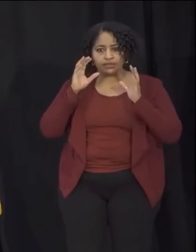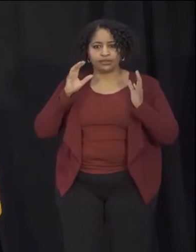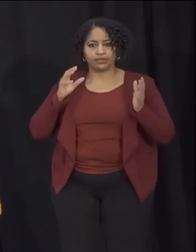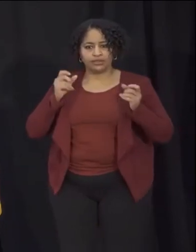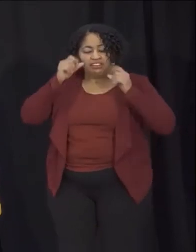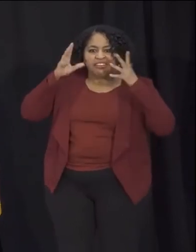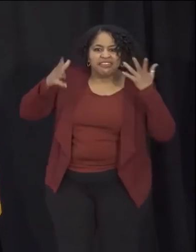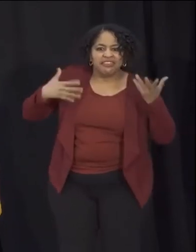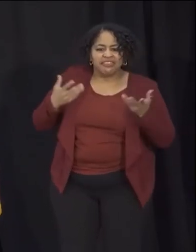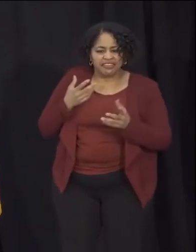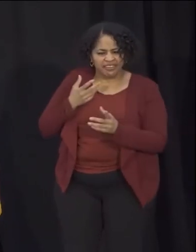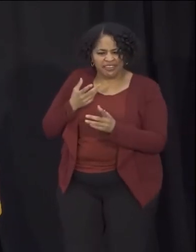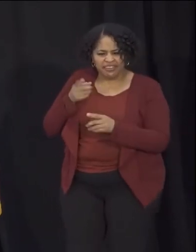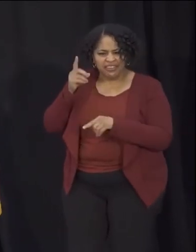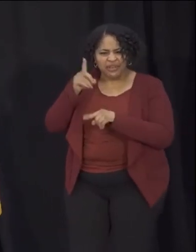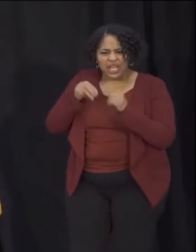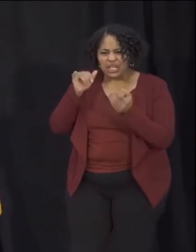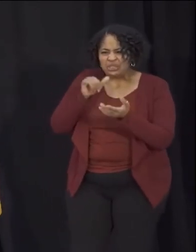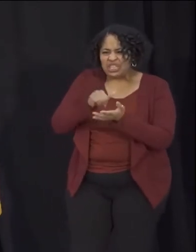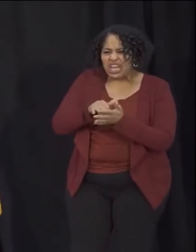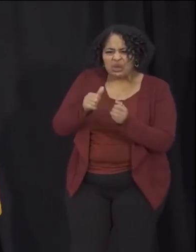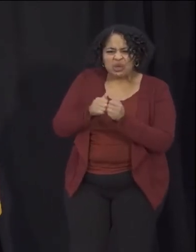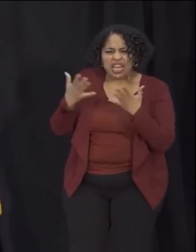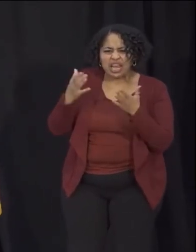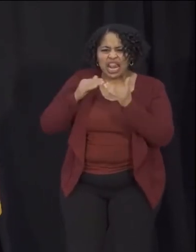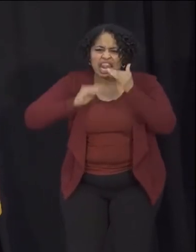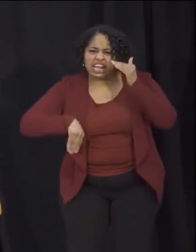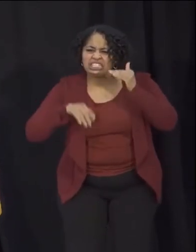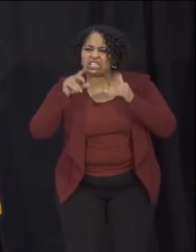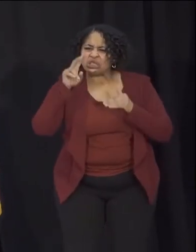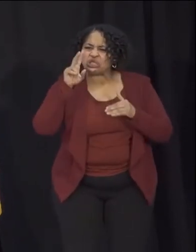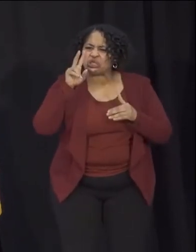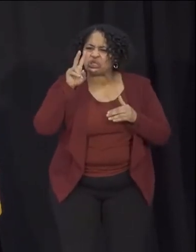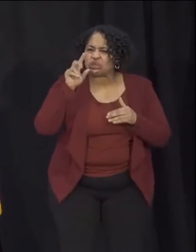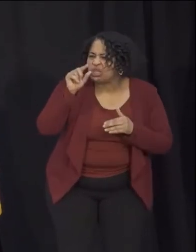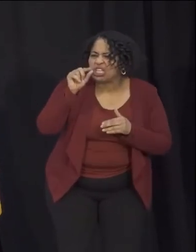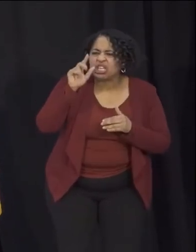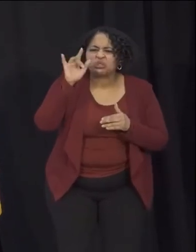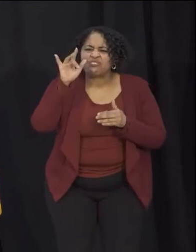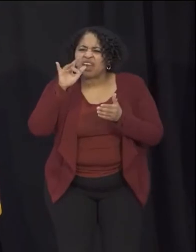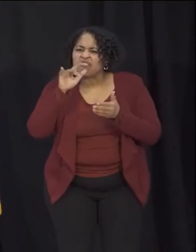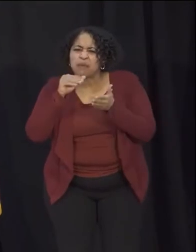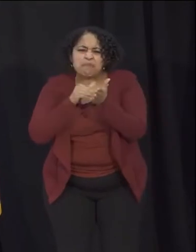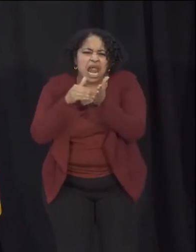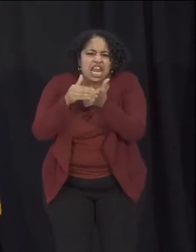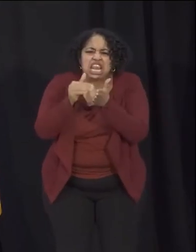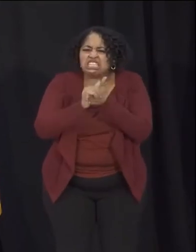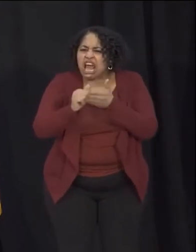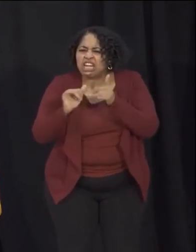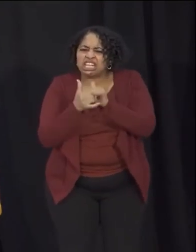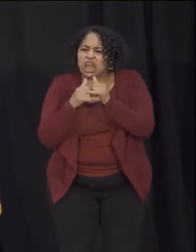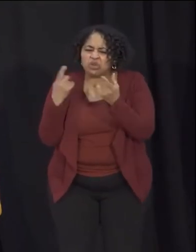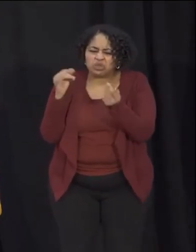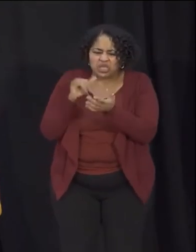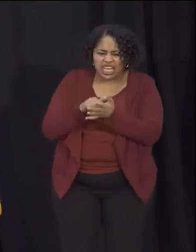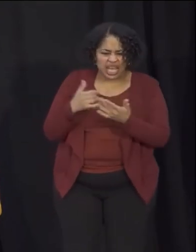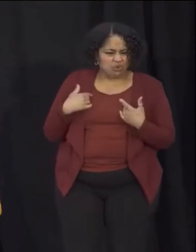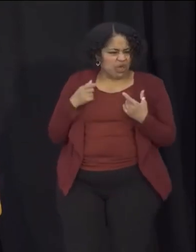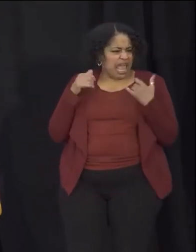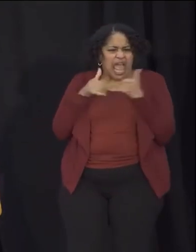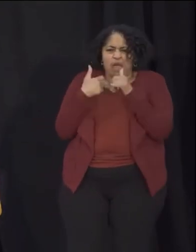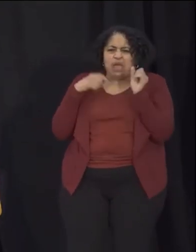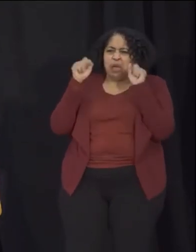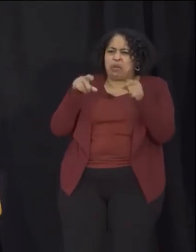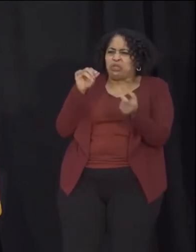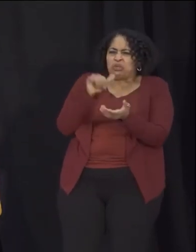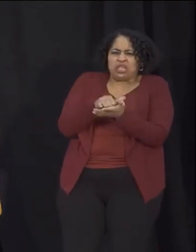I said, there's no way you could do this for less than $20 or $25 million. How in the middle of what is quickly becoming a severe recession are we going to be able